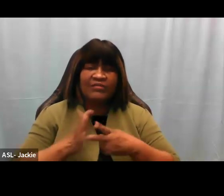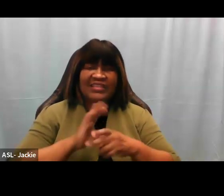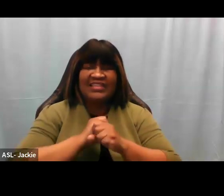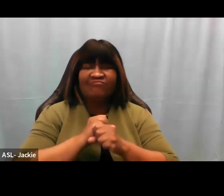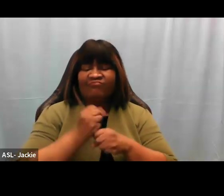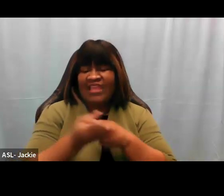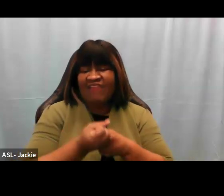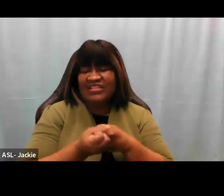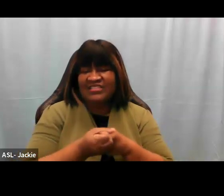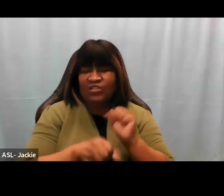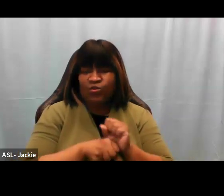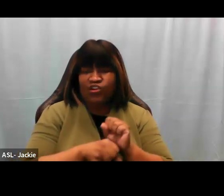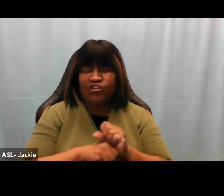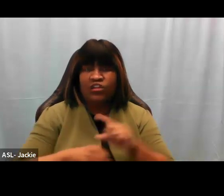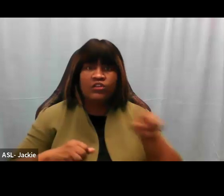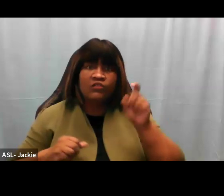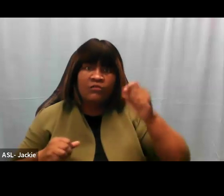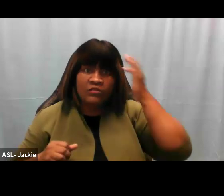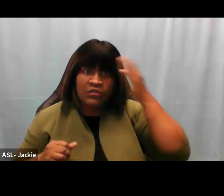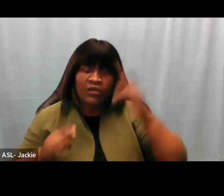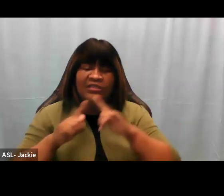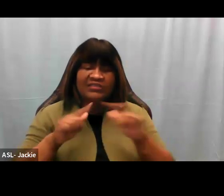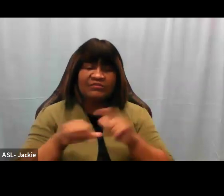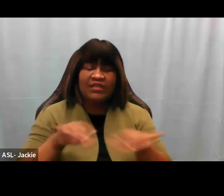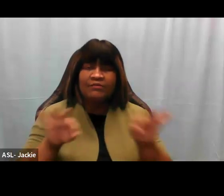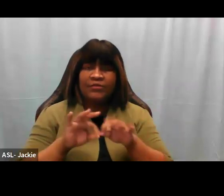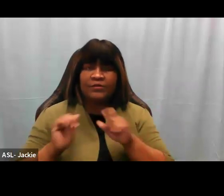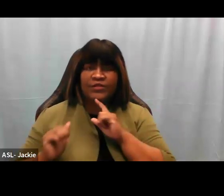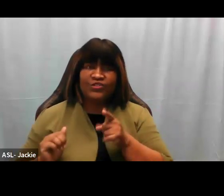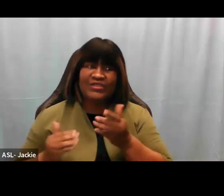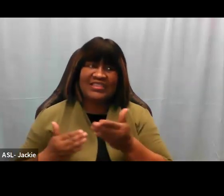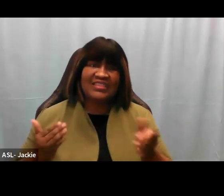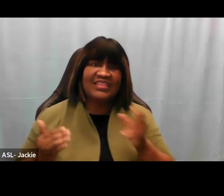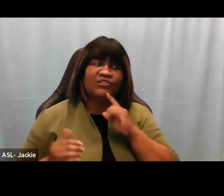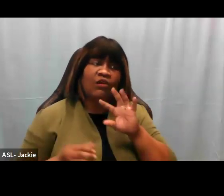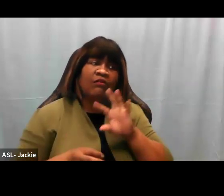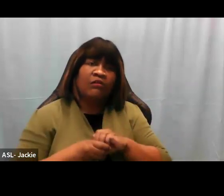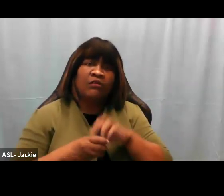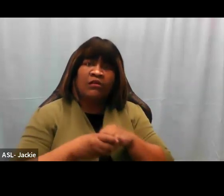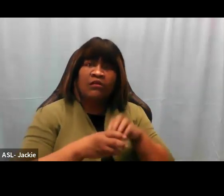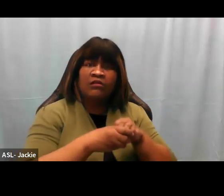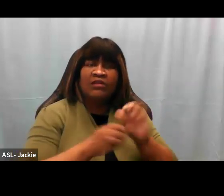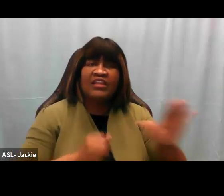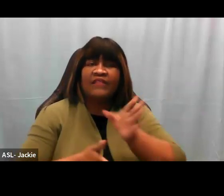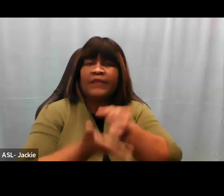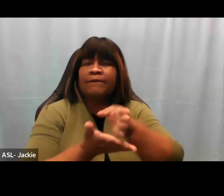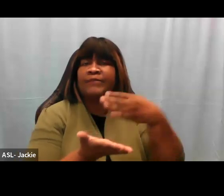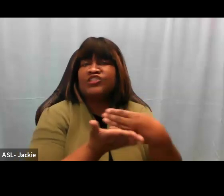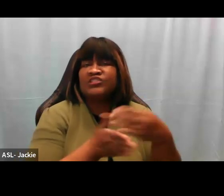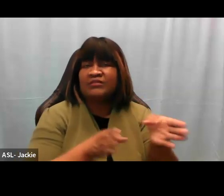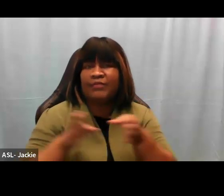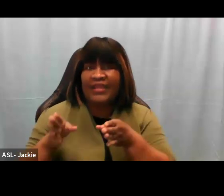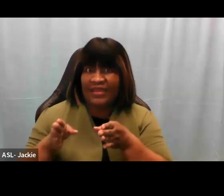not only do you need to know this, but you need to make sure that these things are included in their budgetary